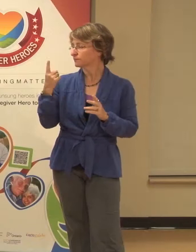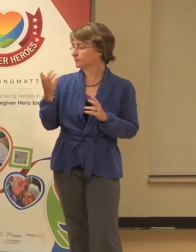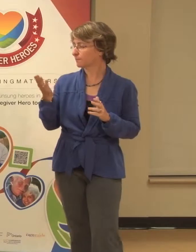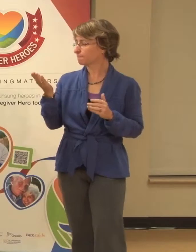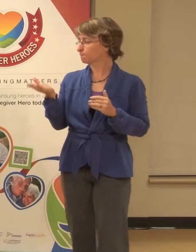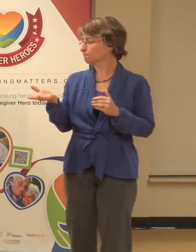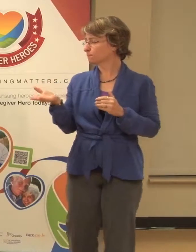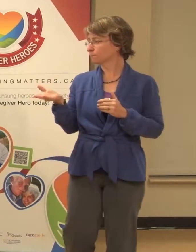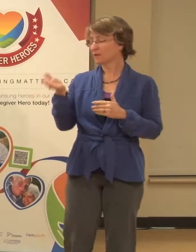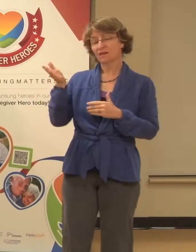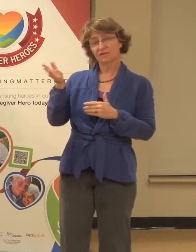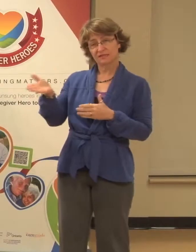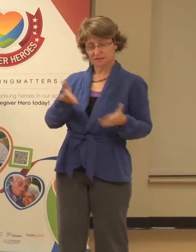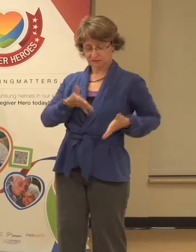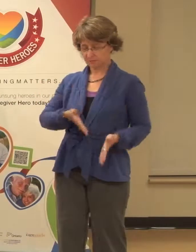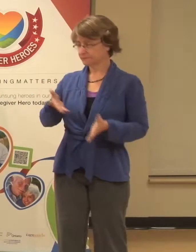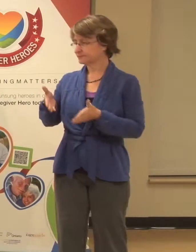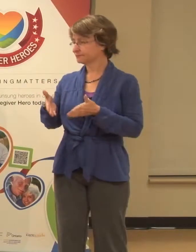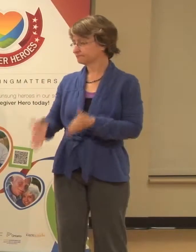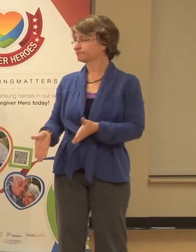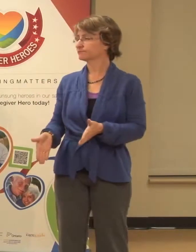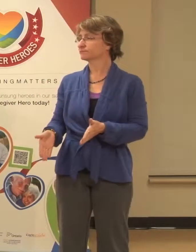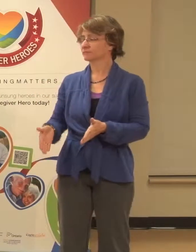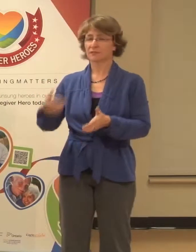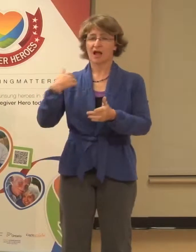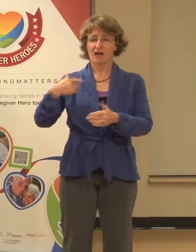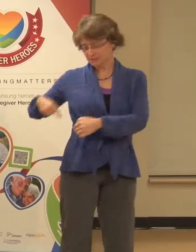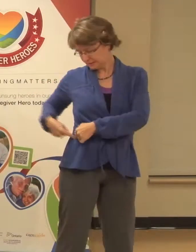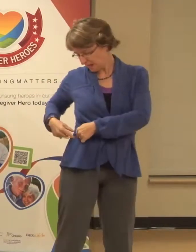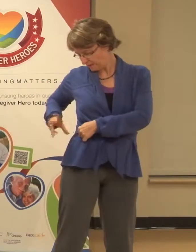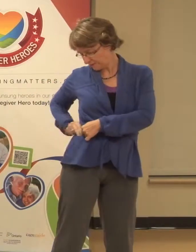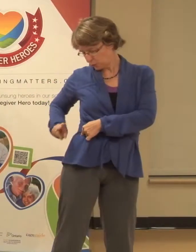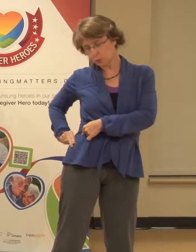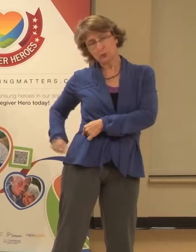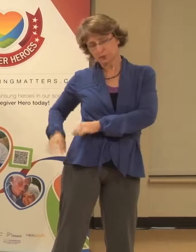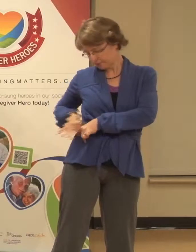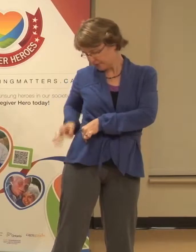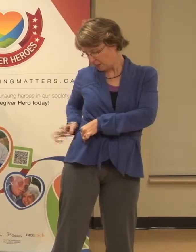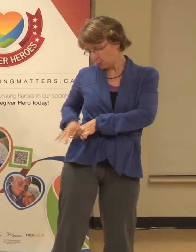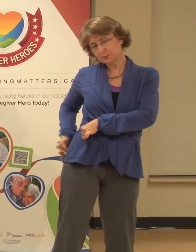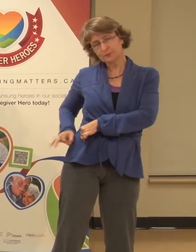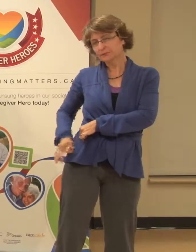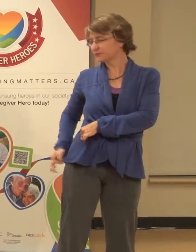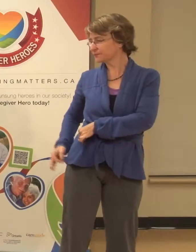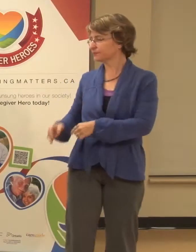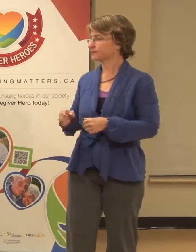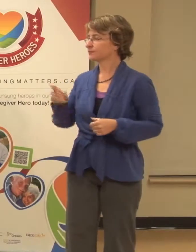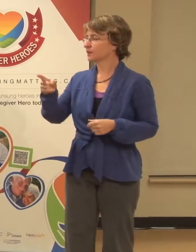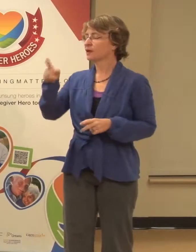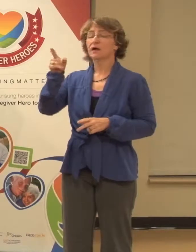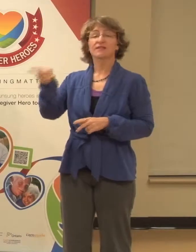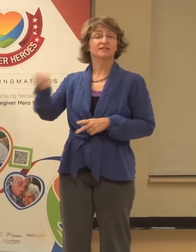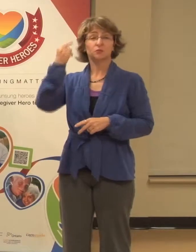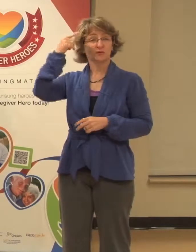Now, these are the side Velcro pants. The side Velcro pants are for